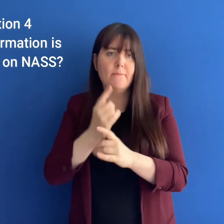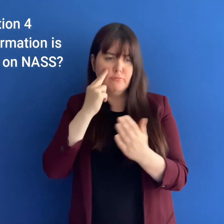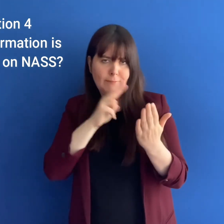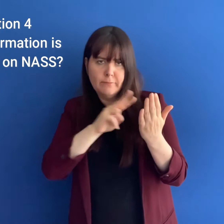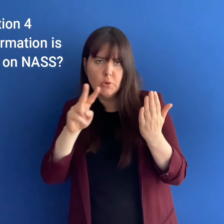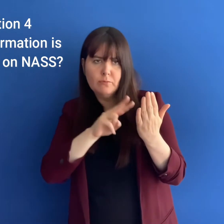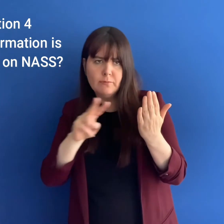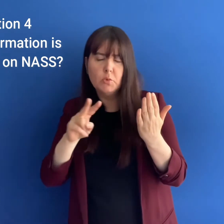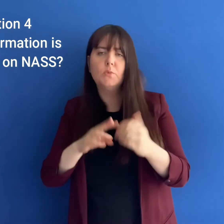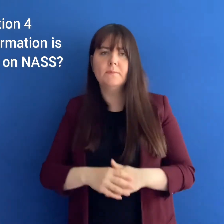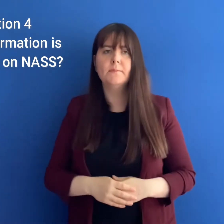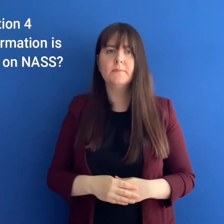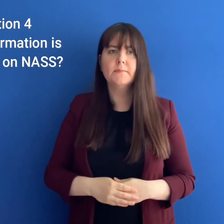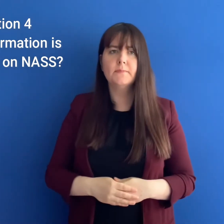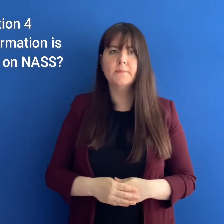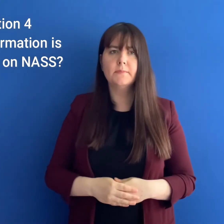This will include your help where possible.